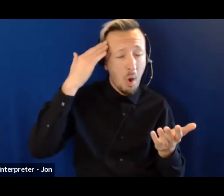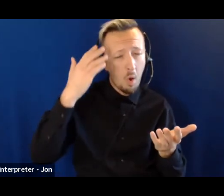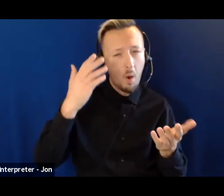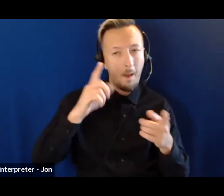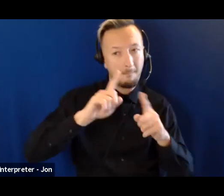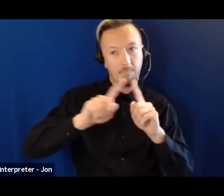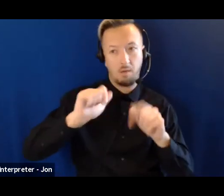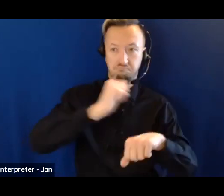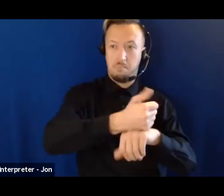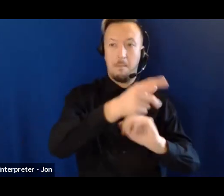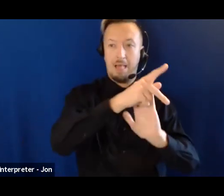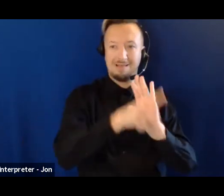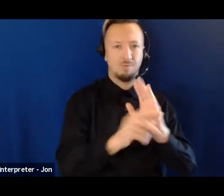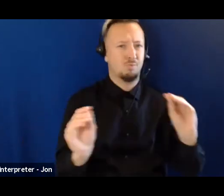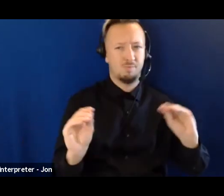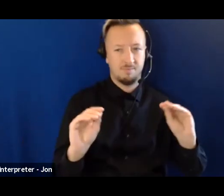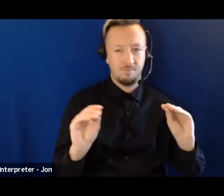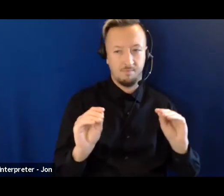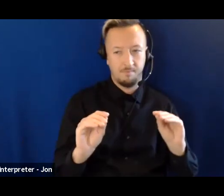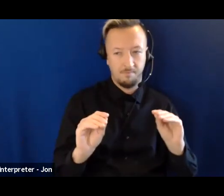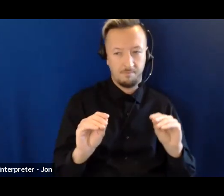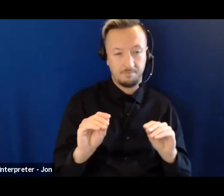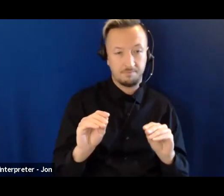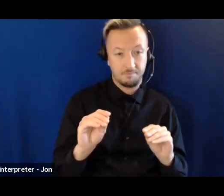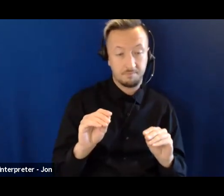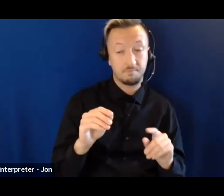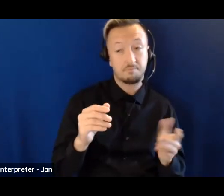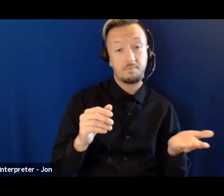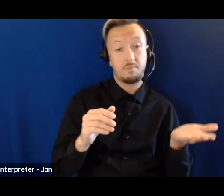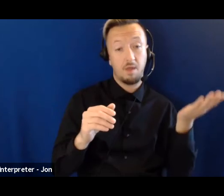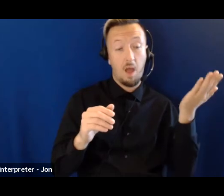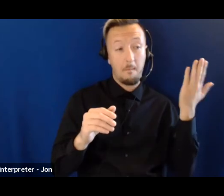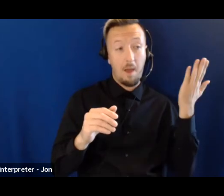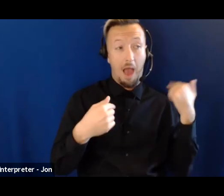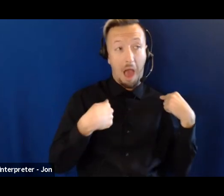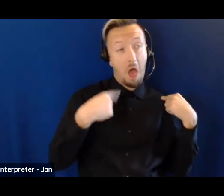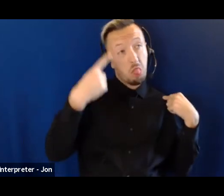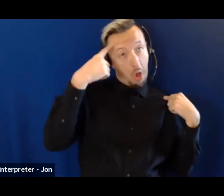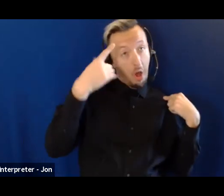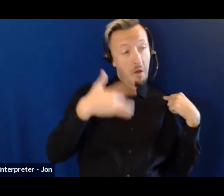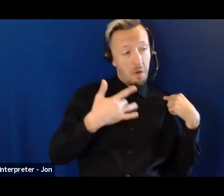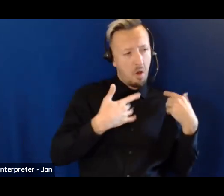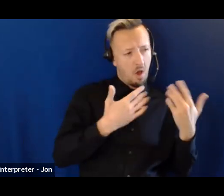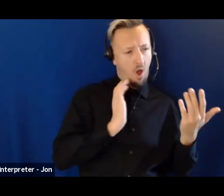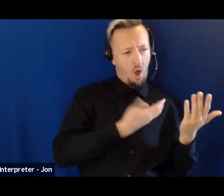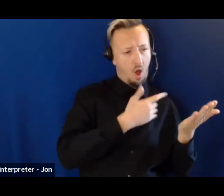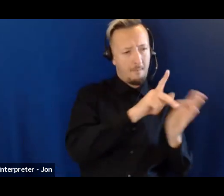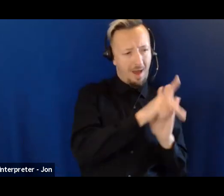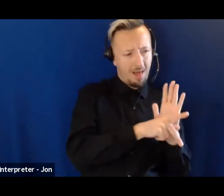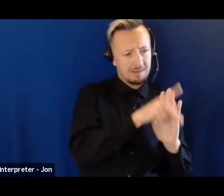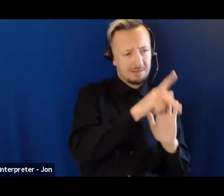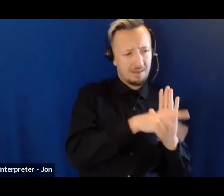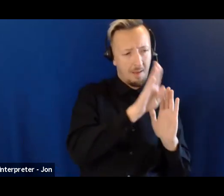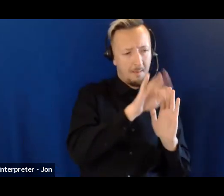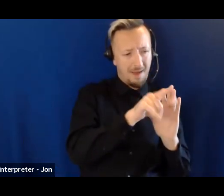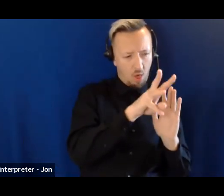a policy. I thought we had really good policies and bylaws, but when the indicators and assurances came out, I